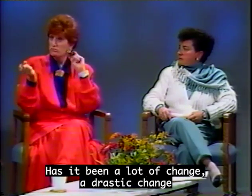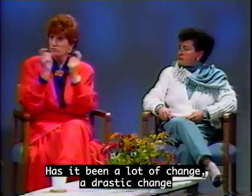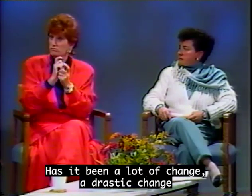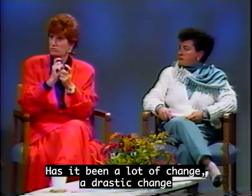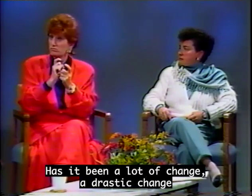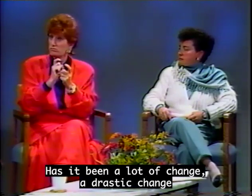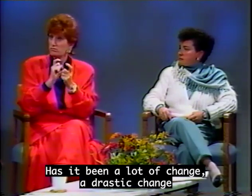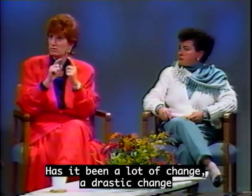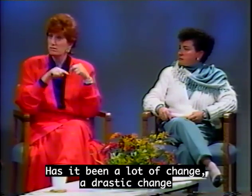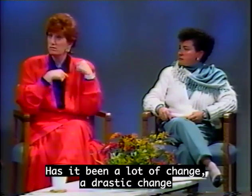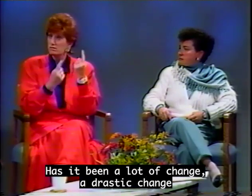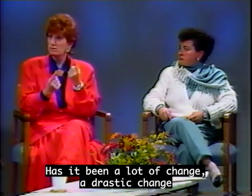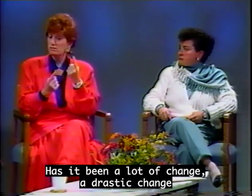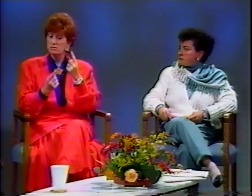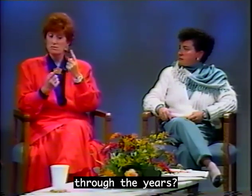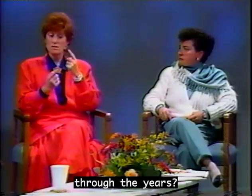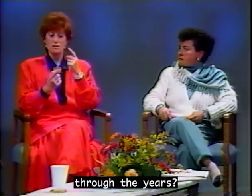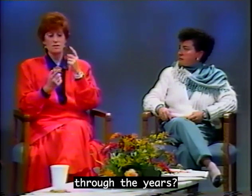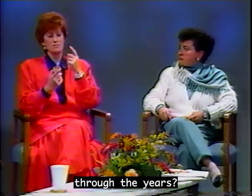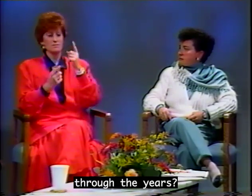Has it been a lot of change, a drastic change through the years?